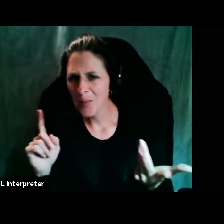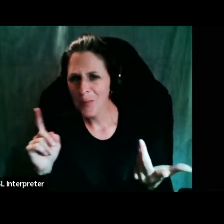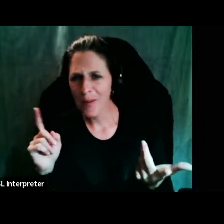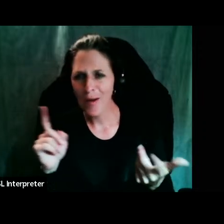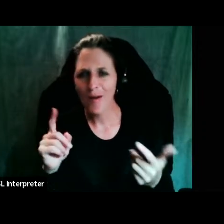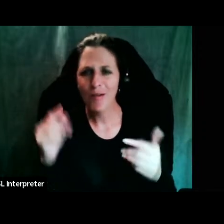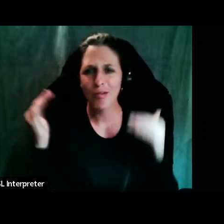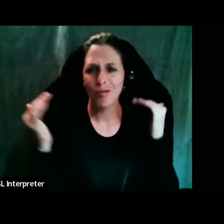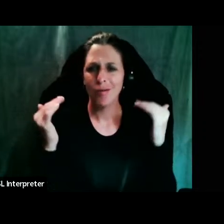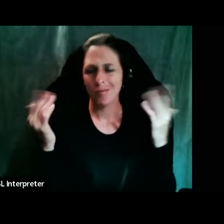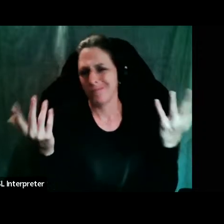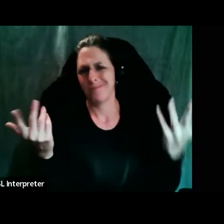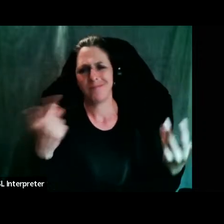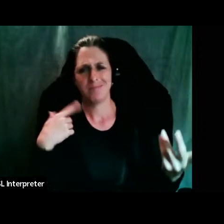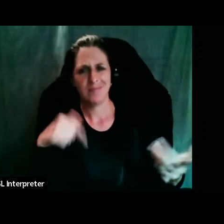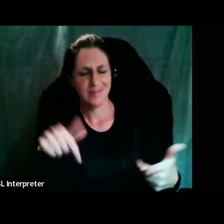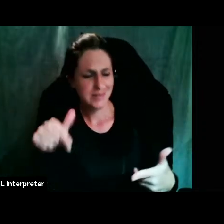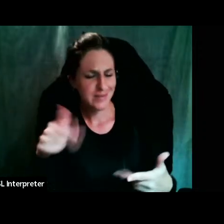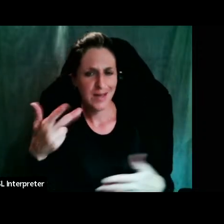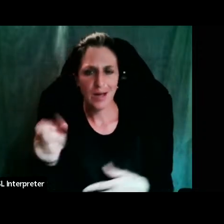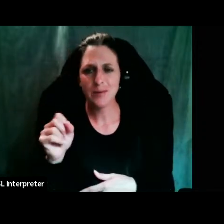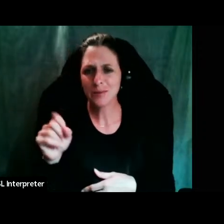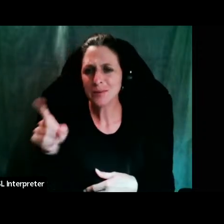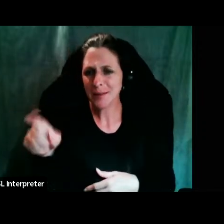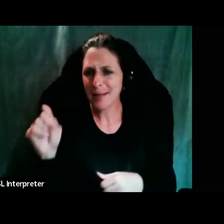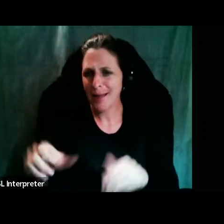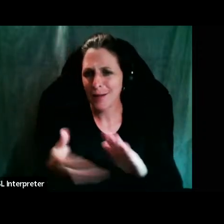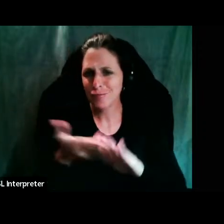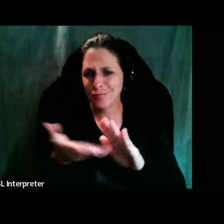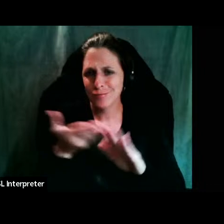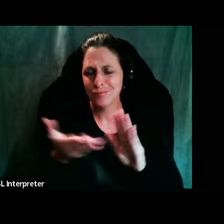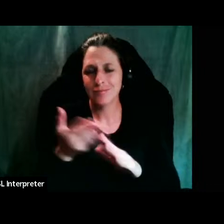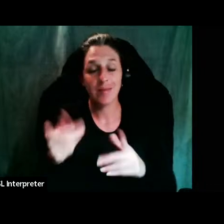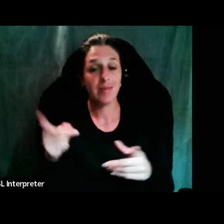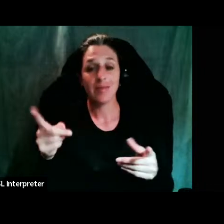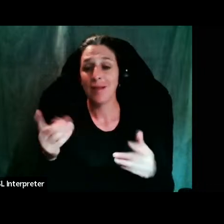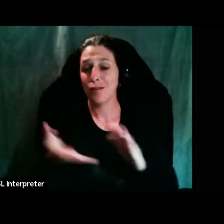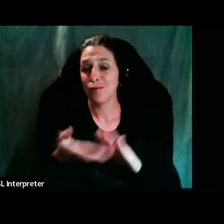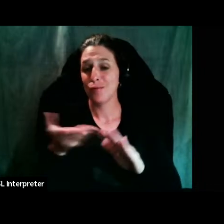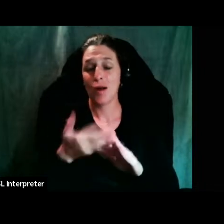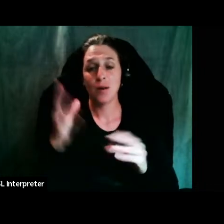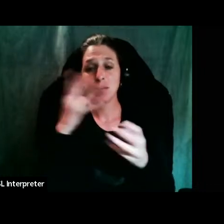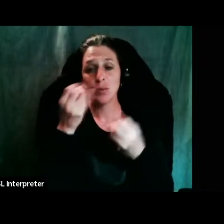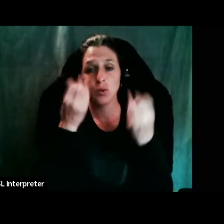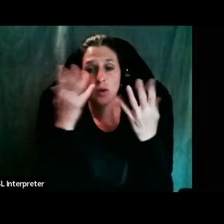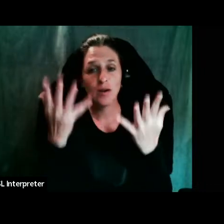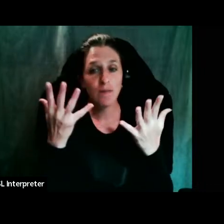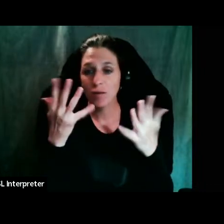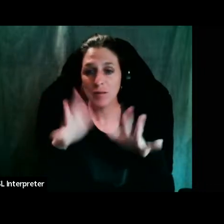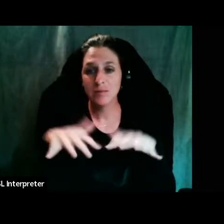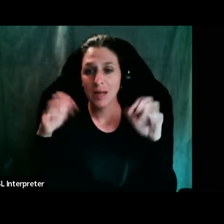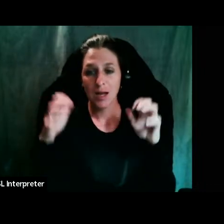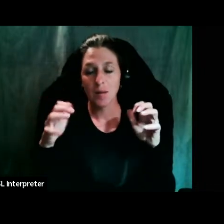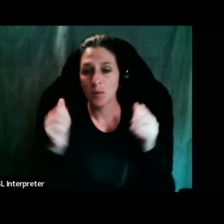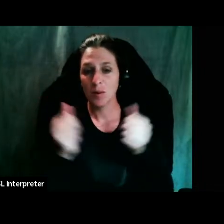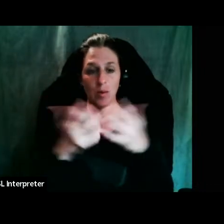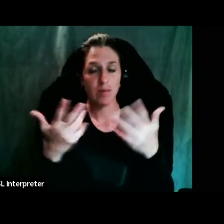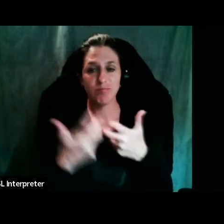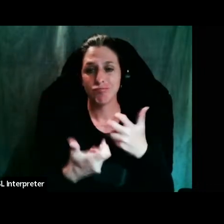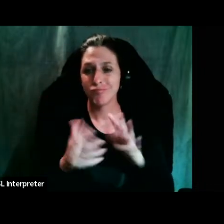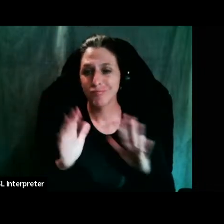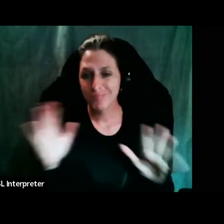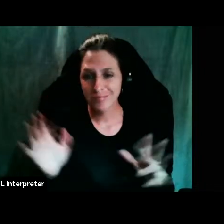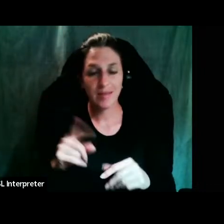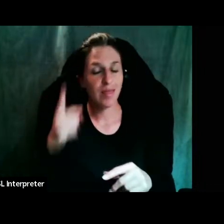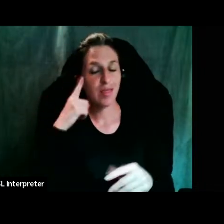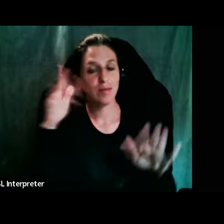high school. They can run it. Why aren't they run? And they ran a beautiful ceremony without a hitch. So I just thought that was great.